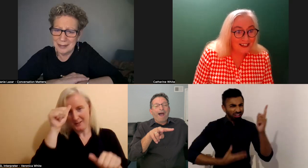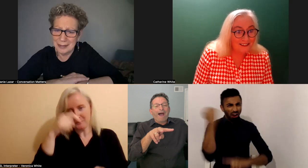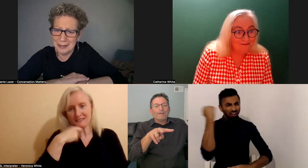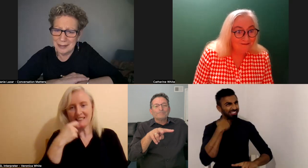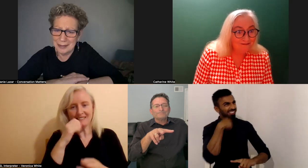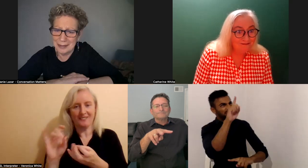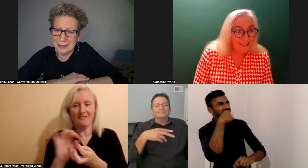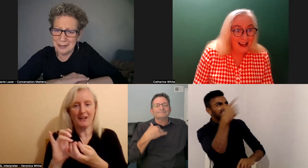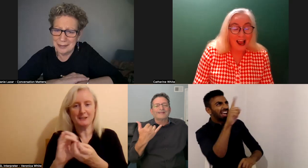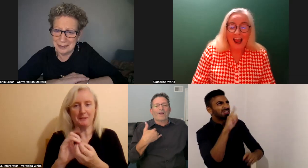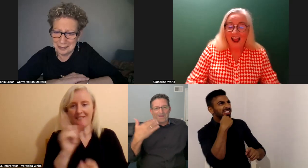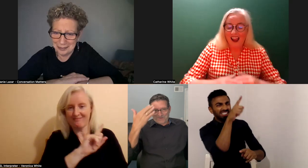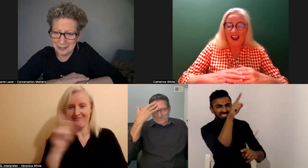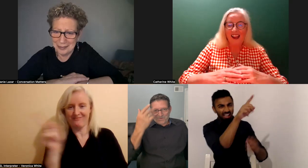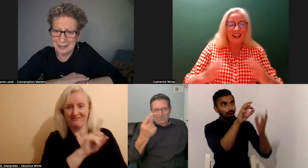what they're saying.